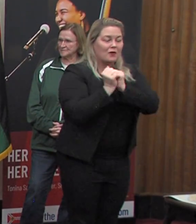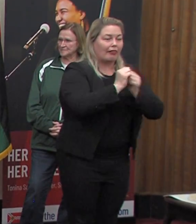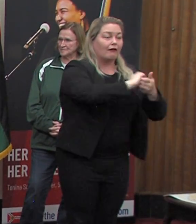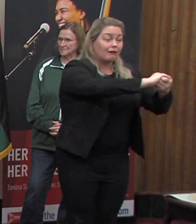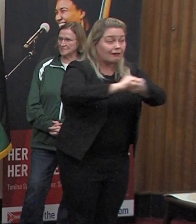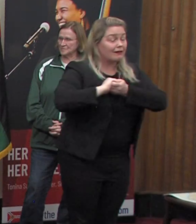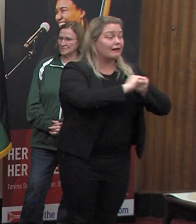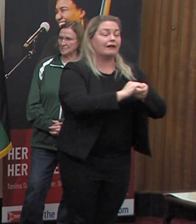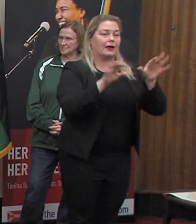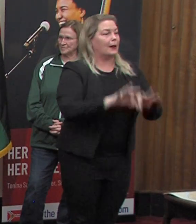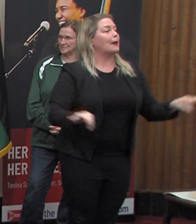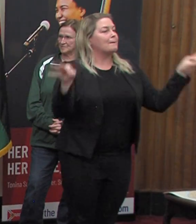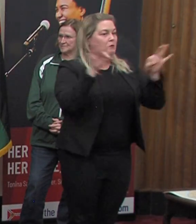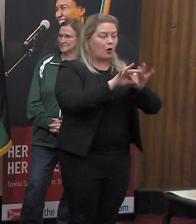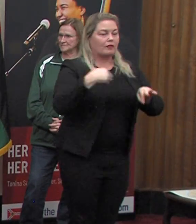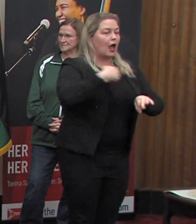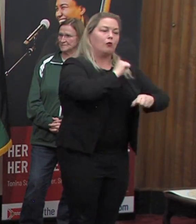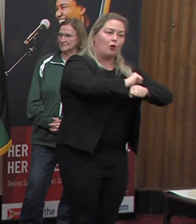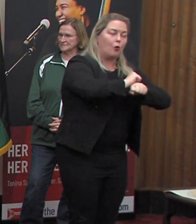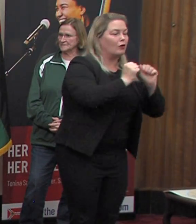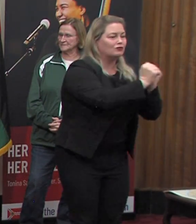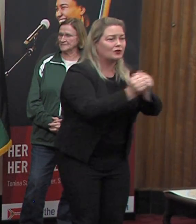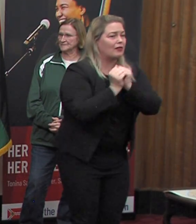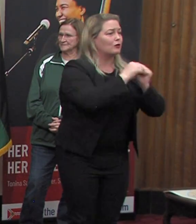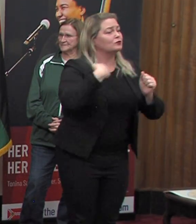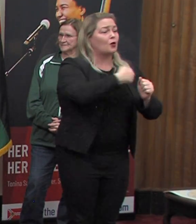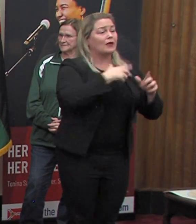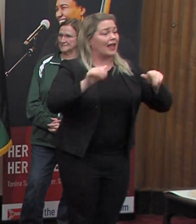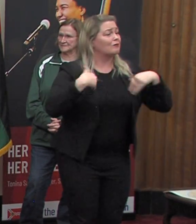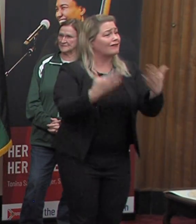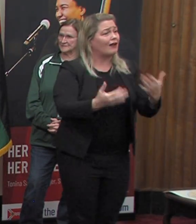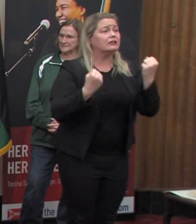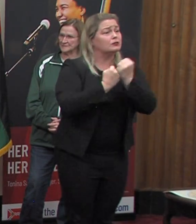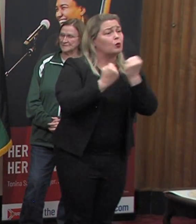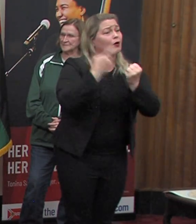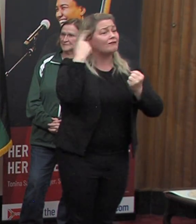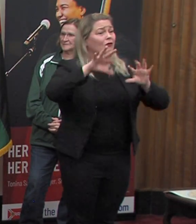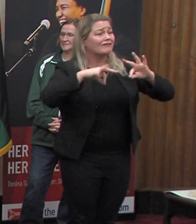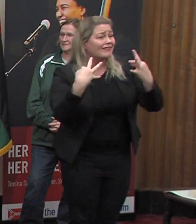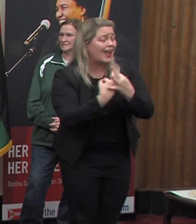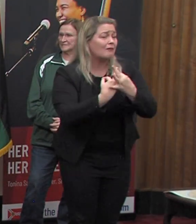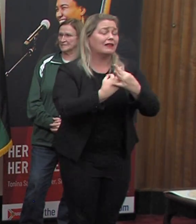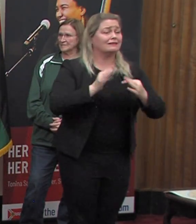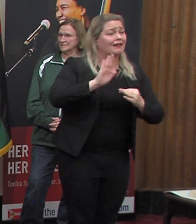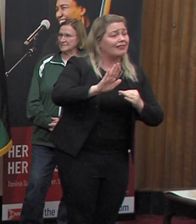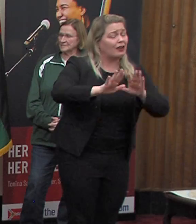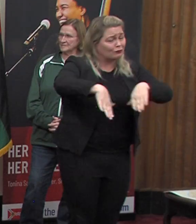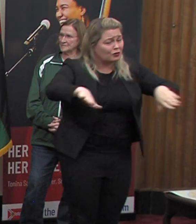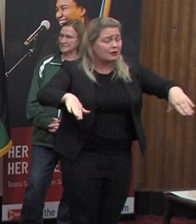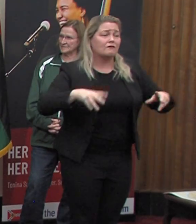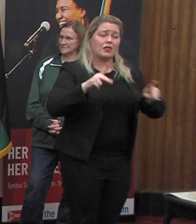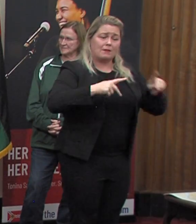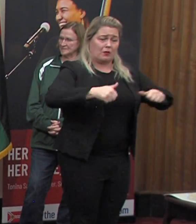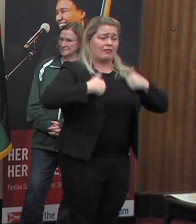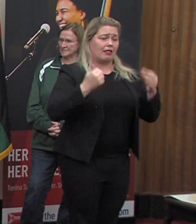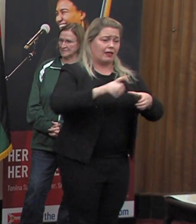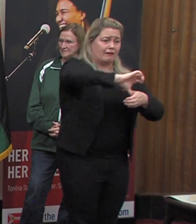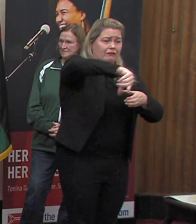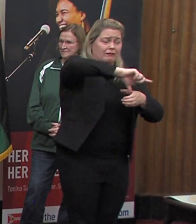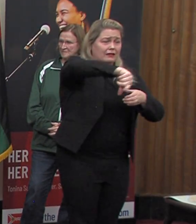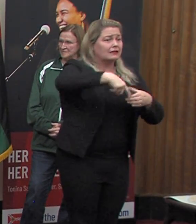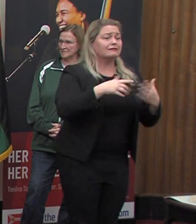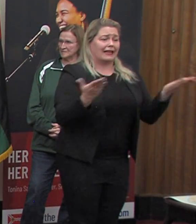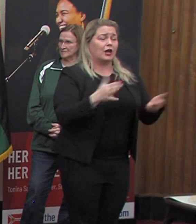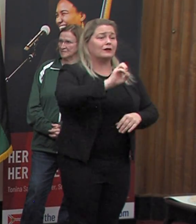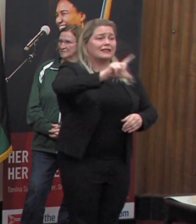to work together in collaboration to really support the families and students that live in the city limits relative to food.